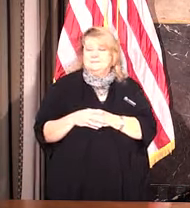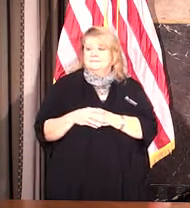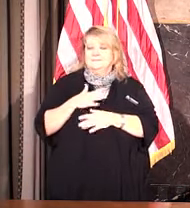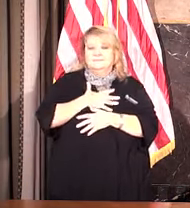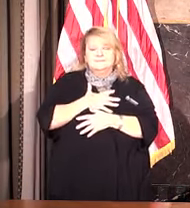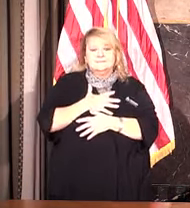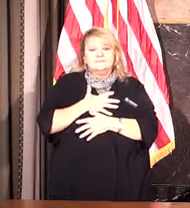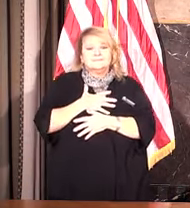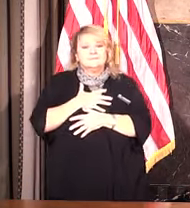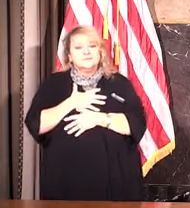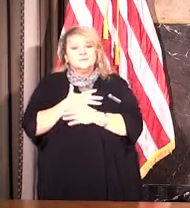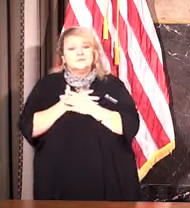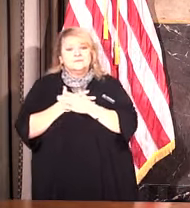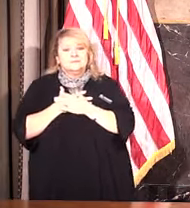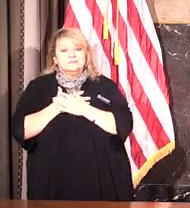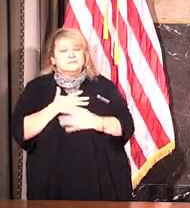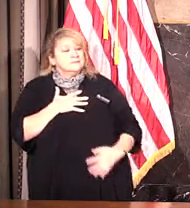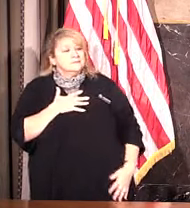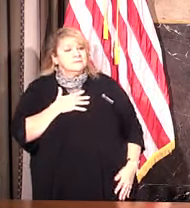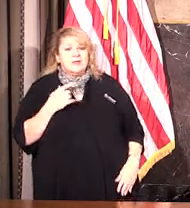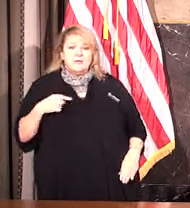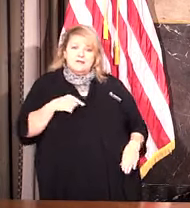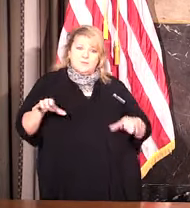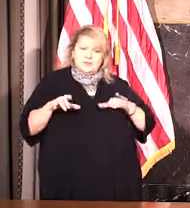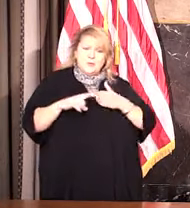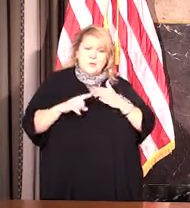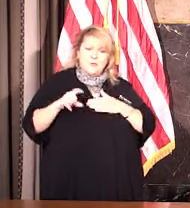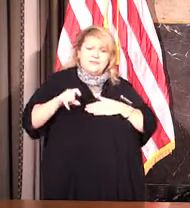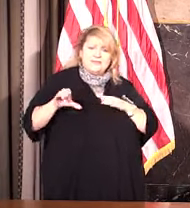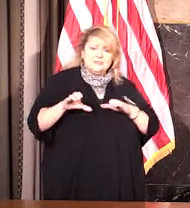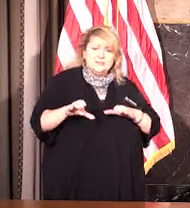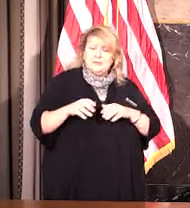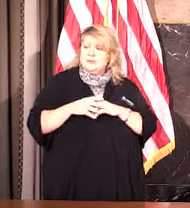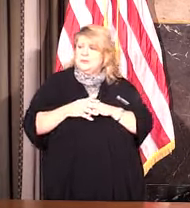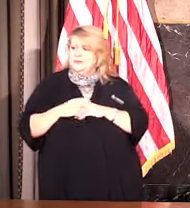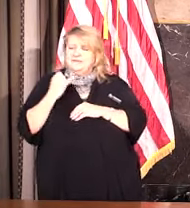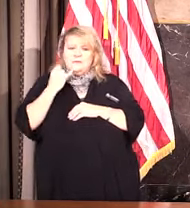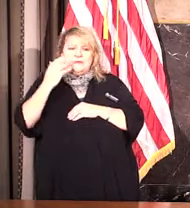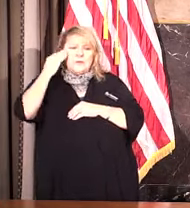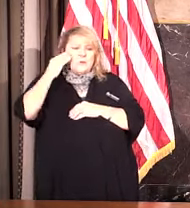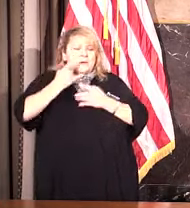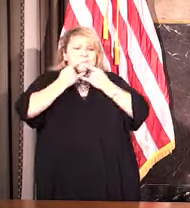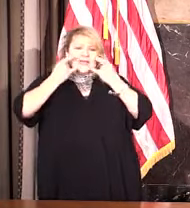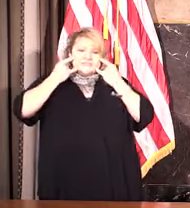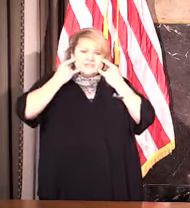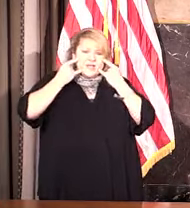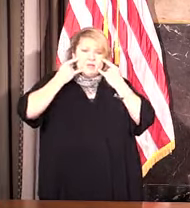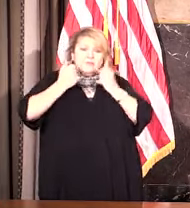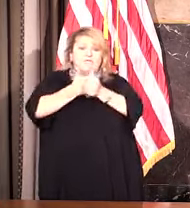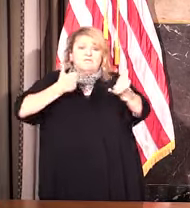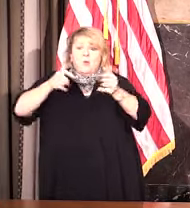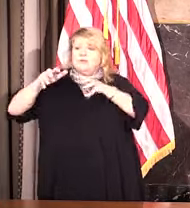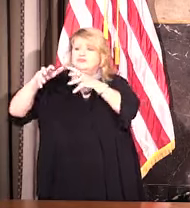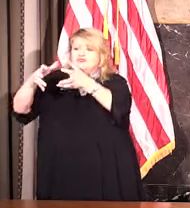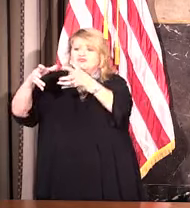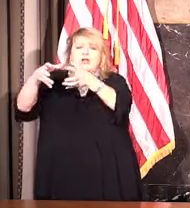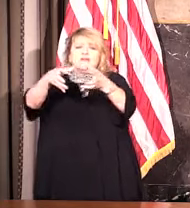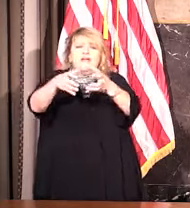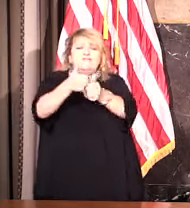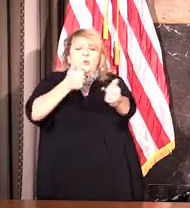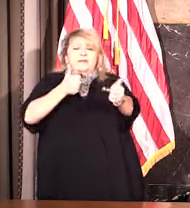we know works, if we will avoid crowds, if we will mask up, if we will socially distance and wash our hands and stay home when we're